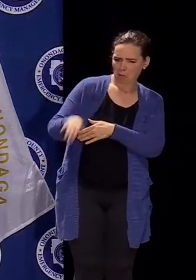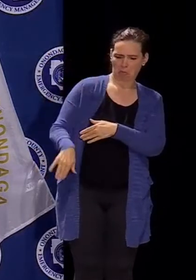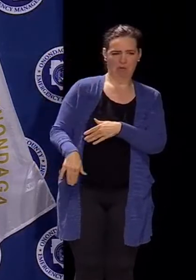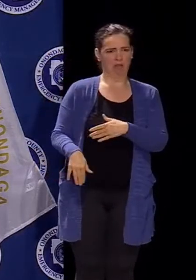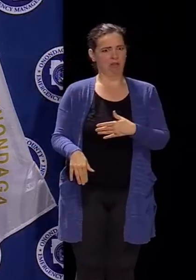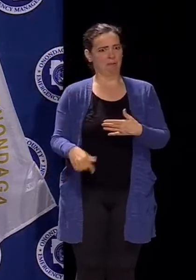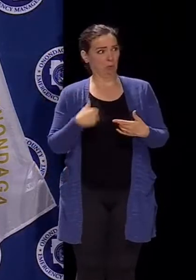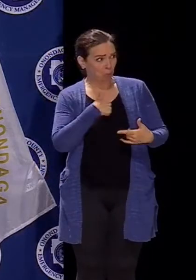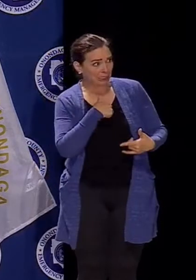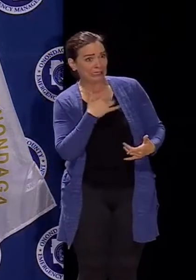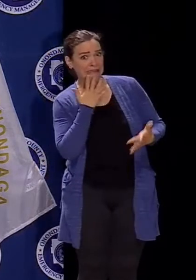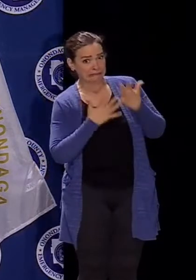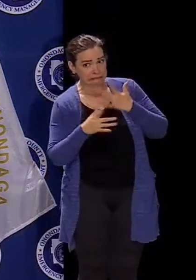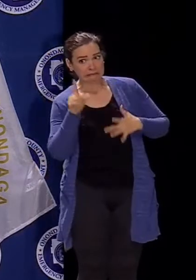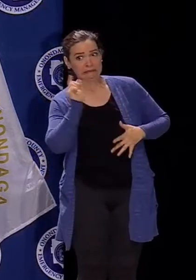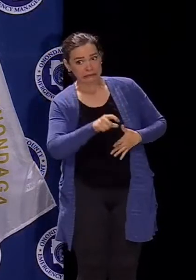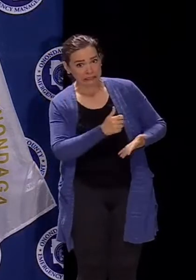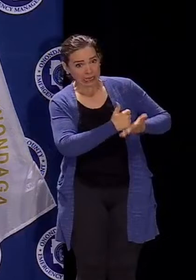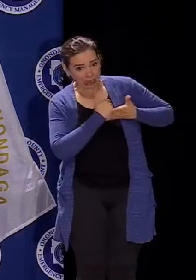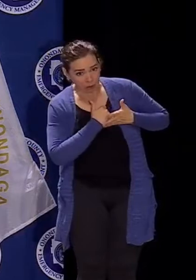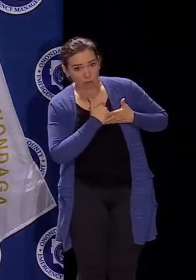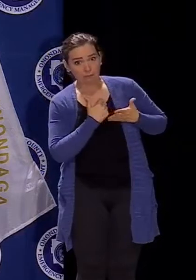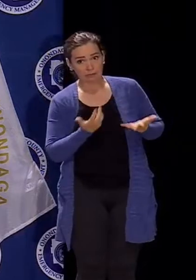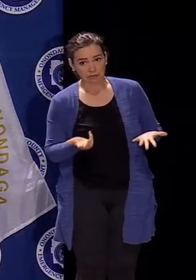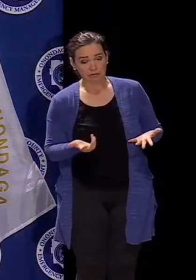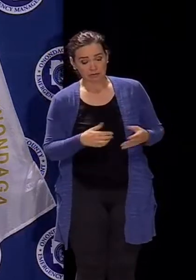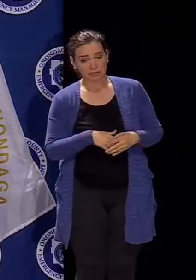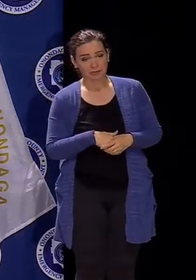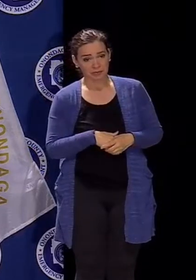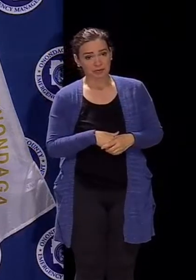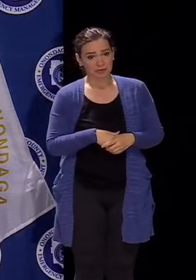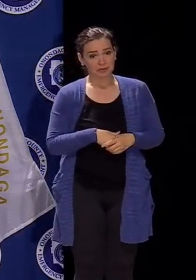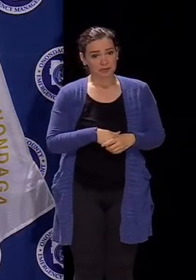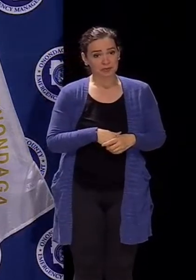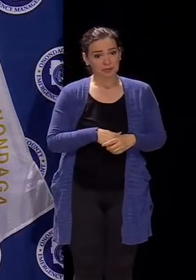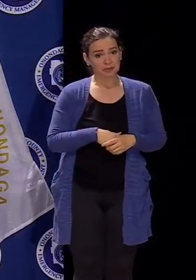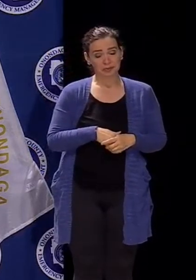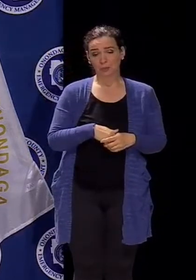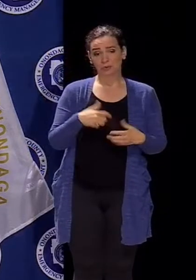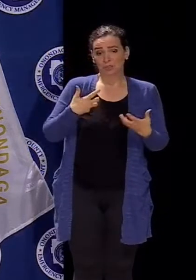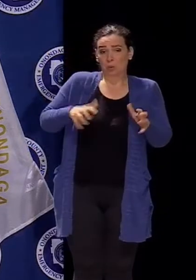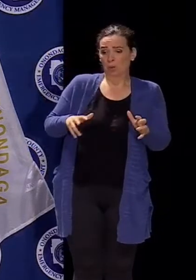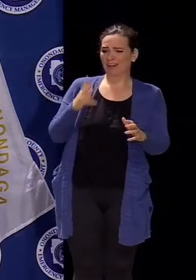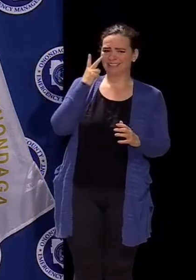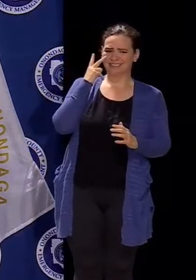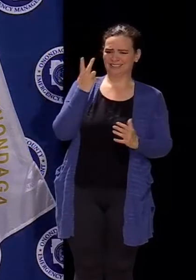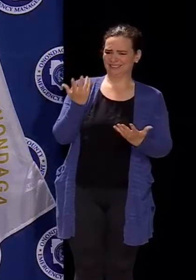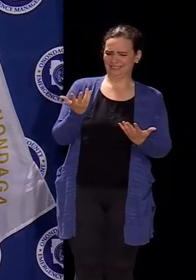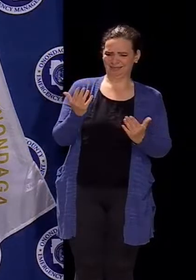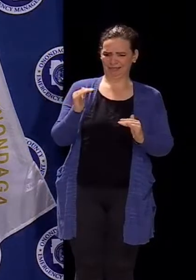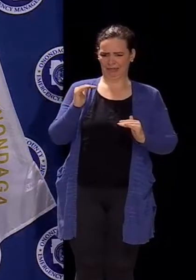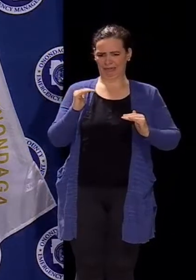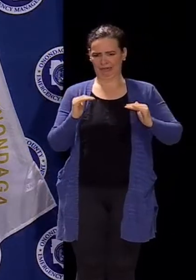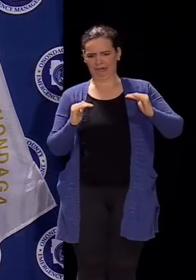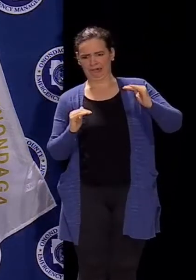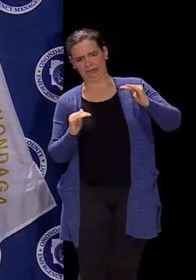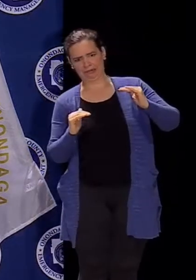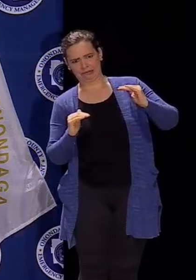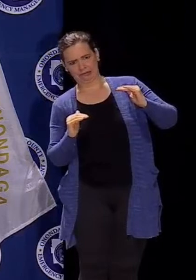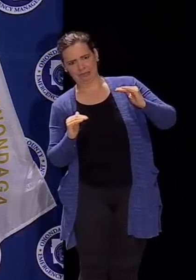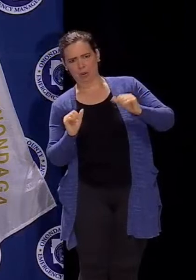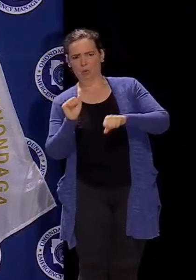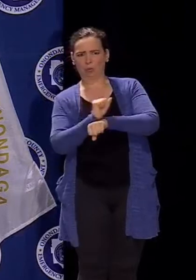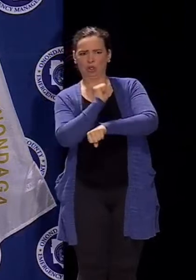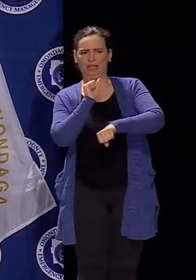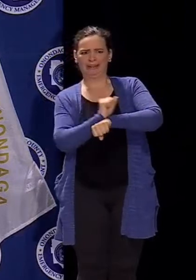So the reality of this is we don't want to balance this on the back of our workforce, or else we're not going to